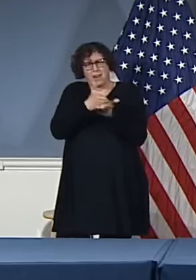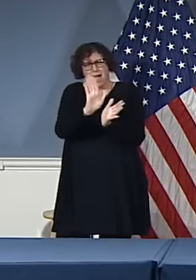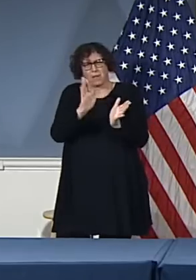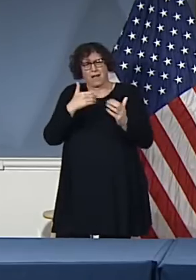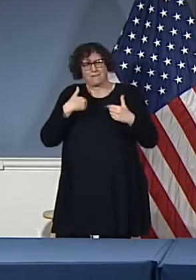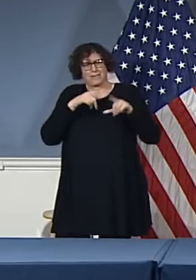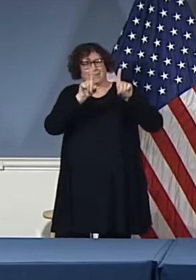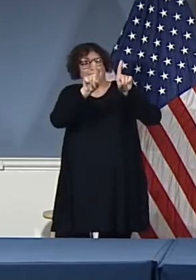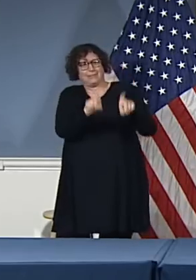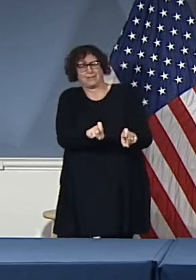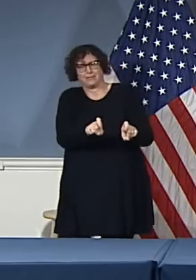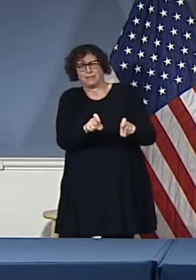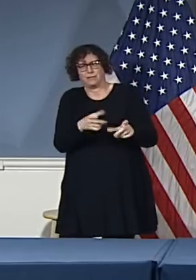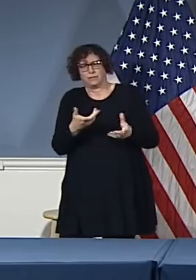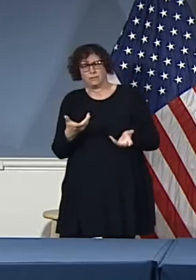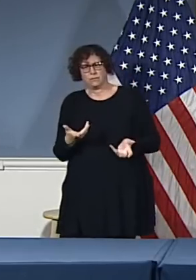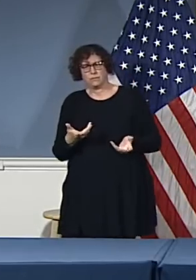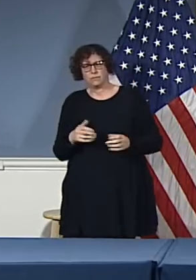So,